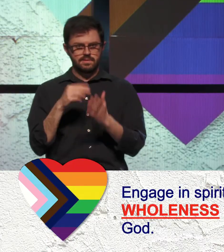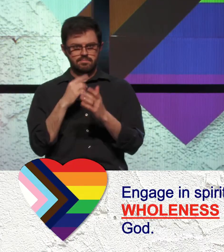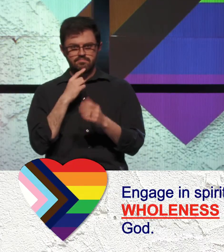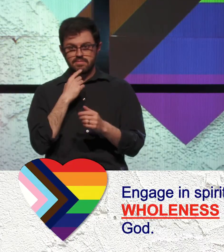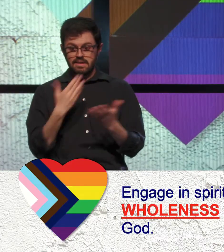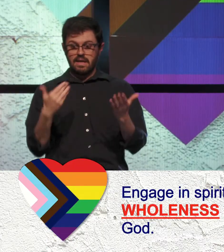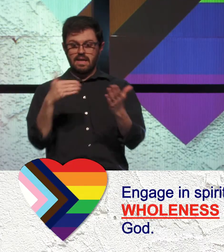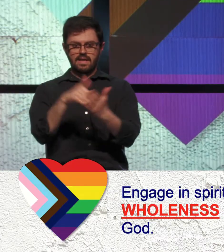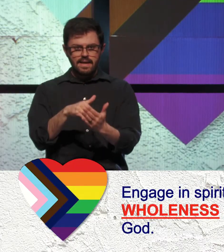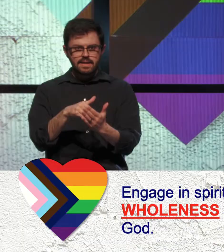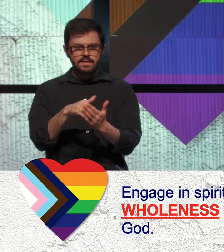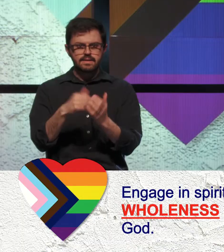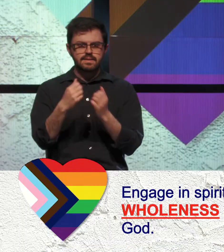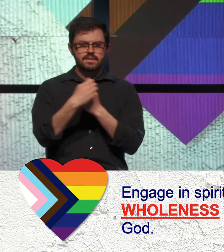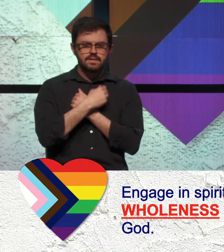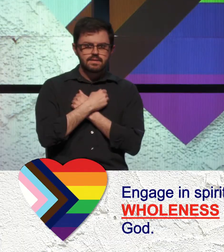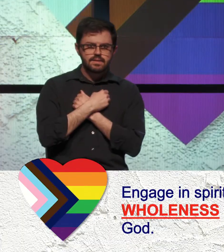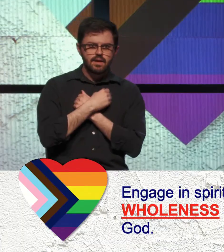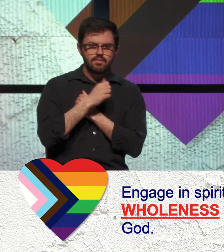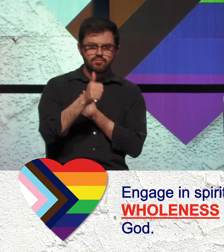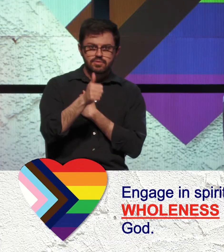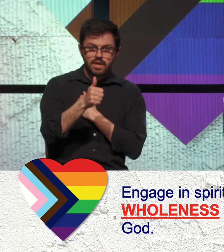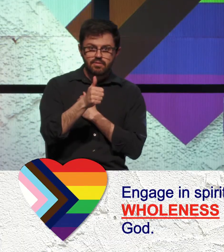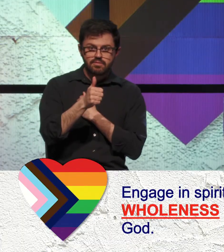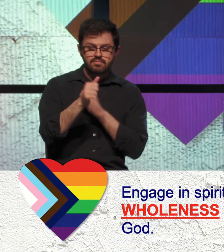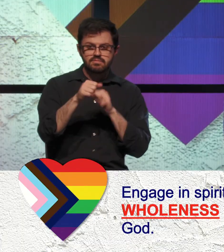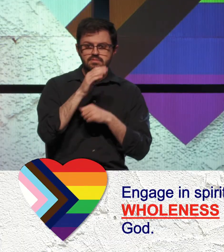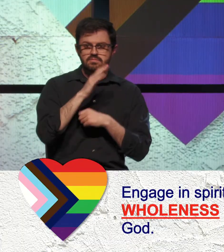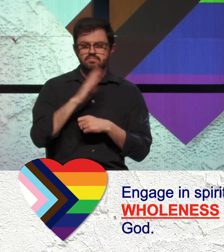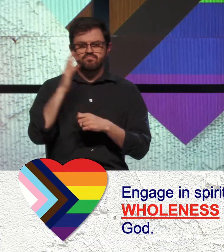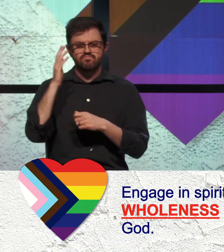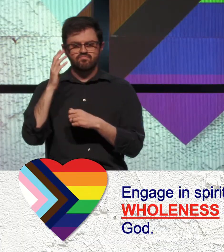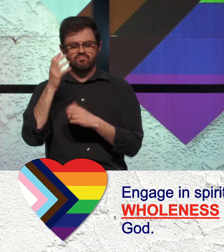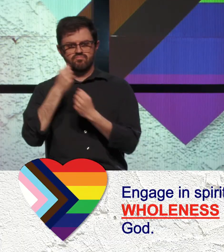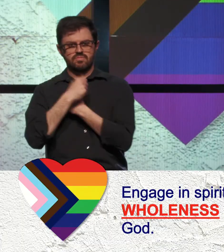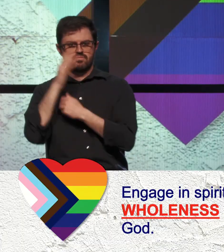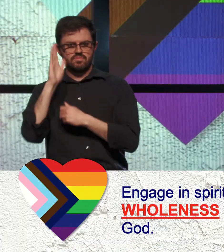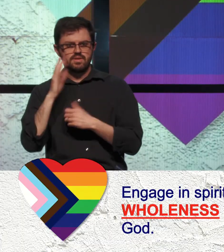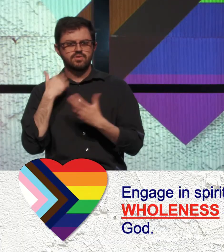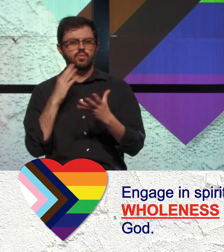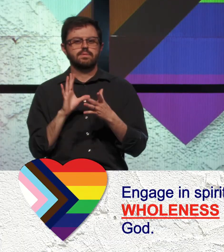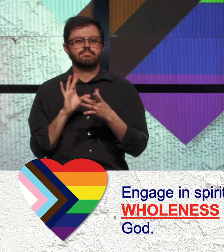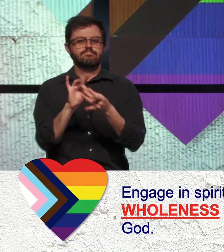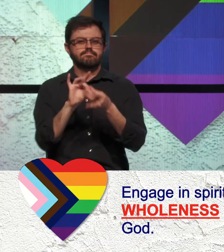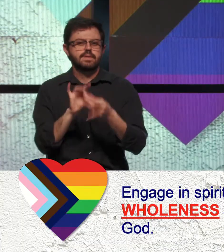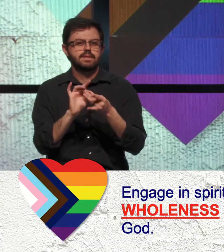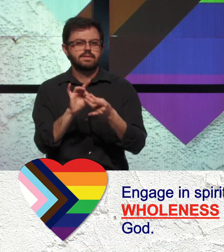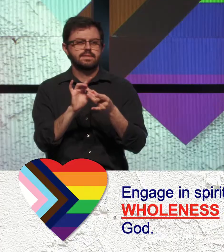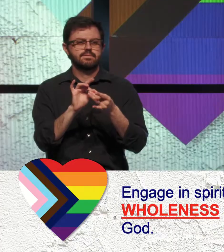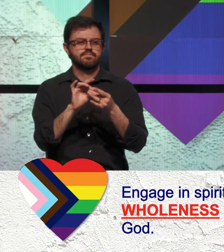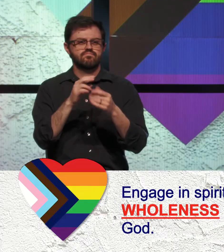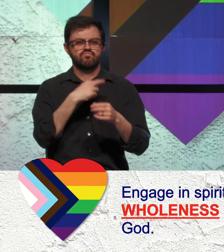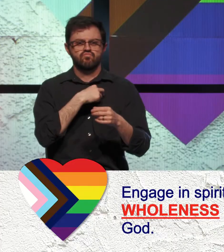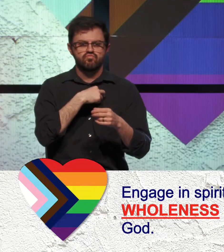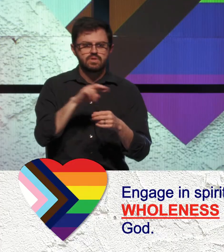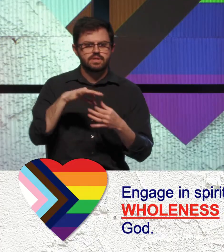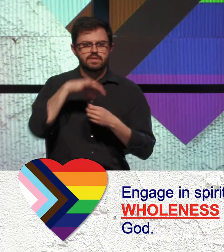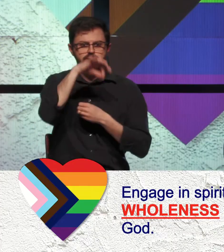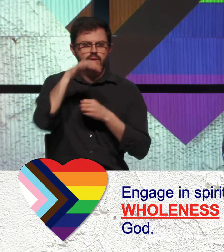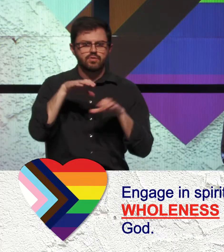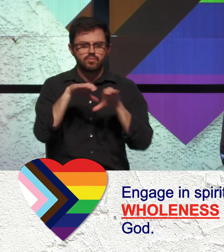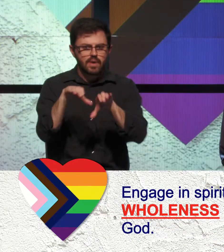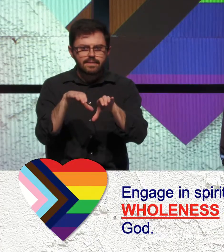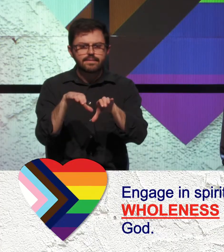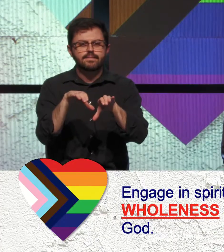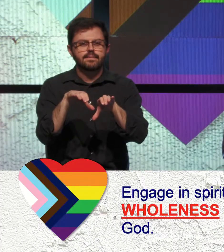So, engage in spiritual practices that promote wholeness, peace, shalom, and